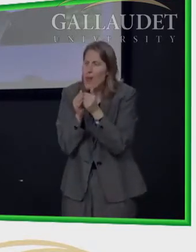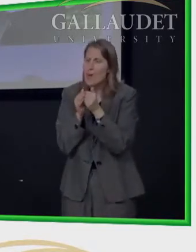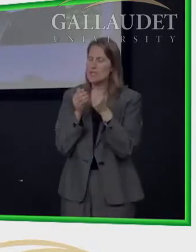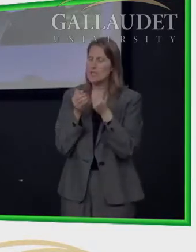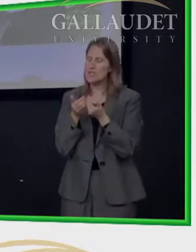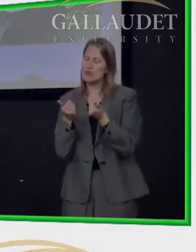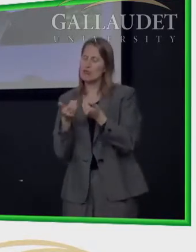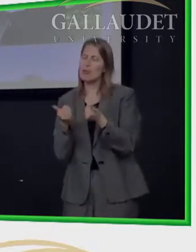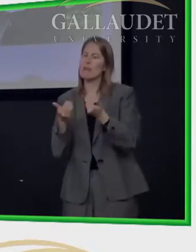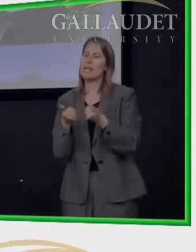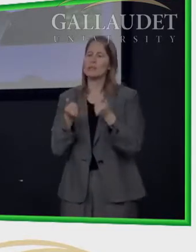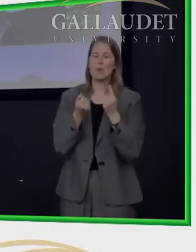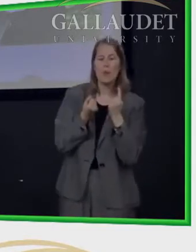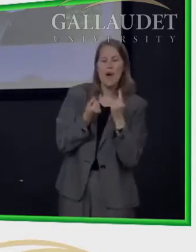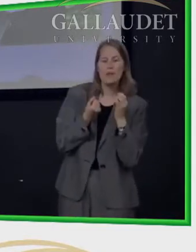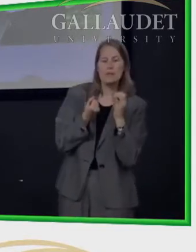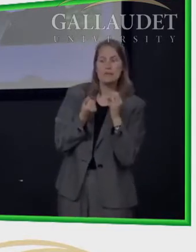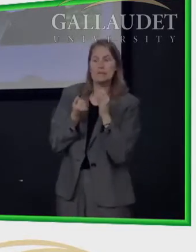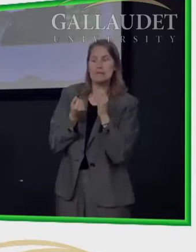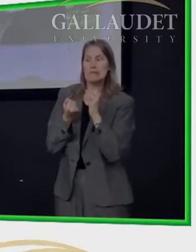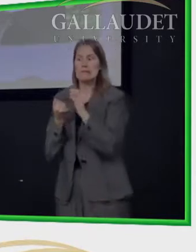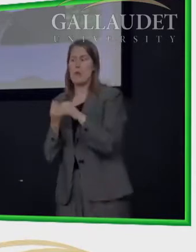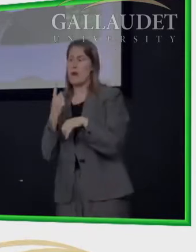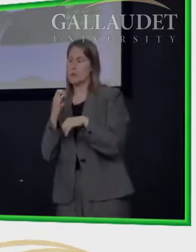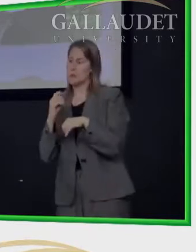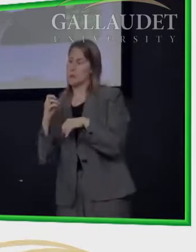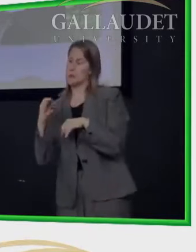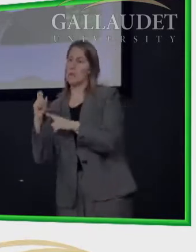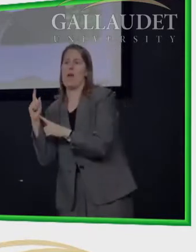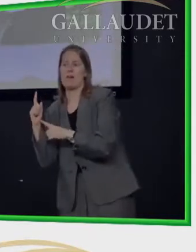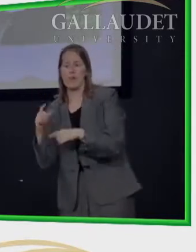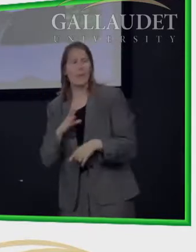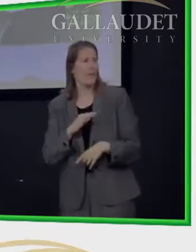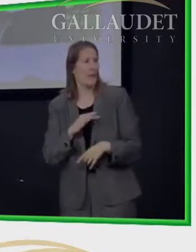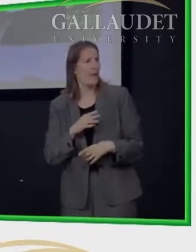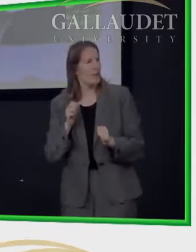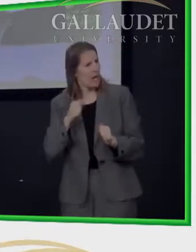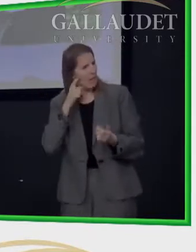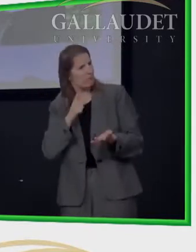alone. The other reason why I think maybe Susan Carey was right